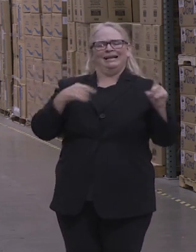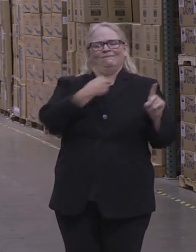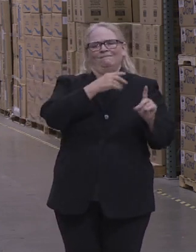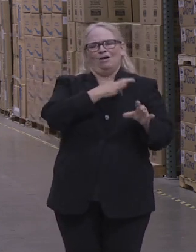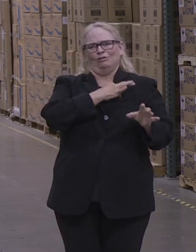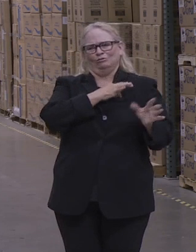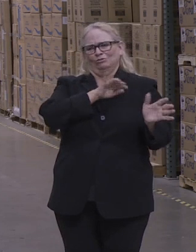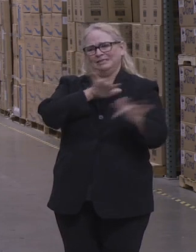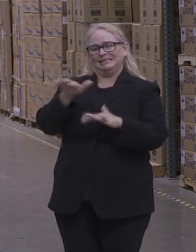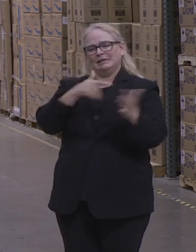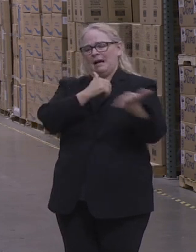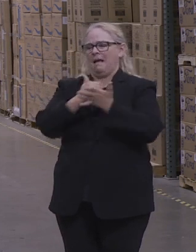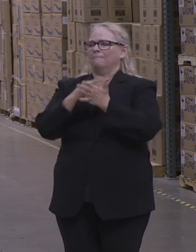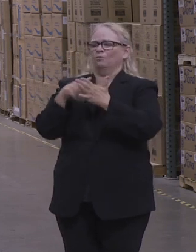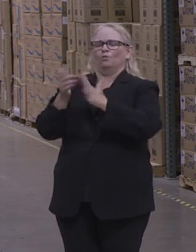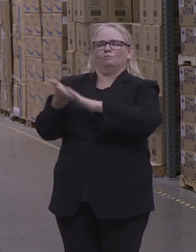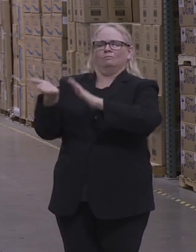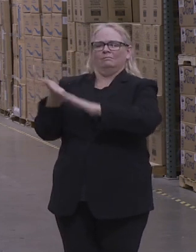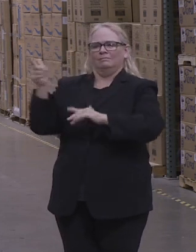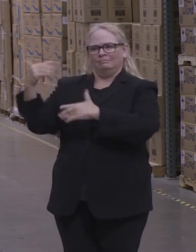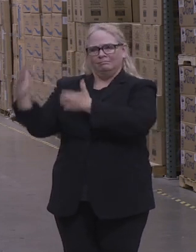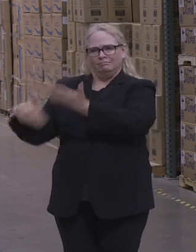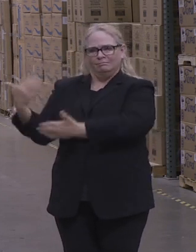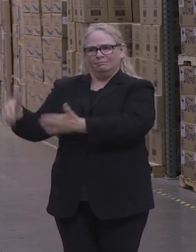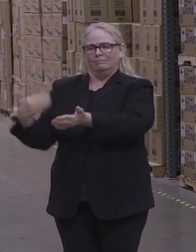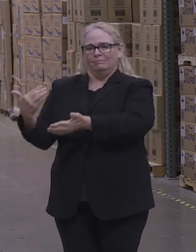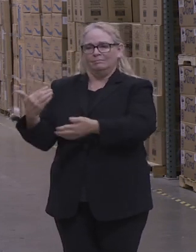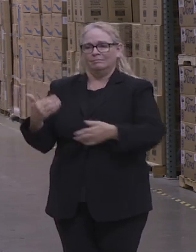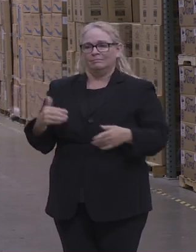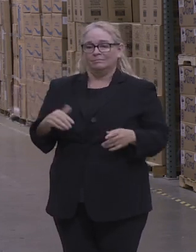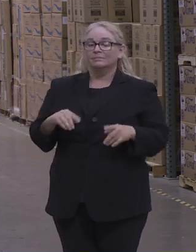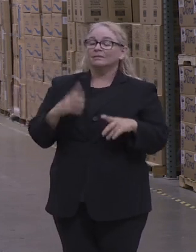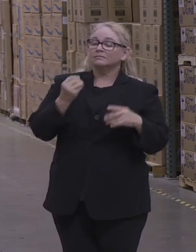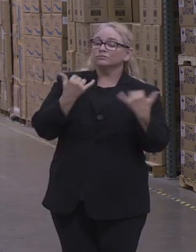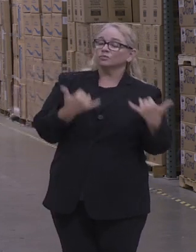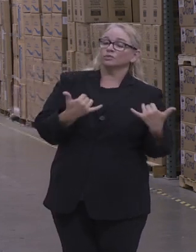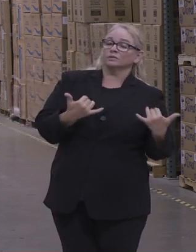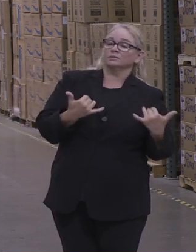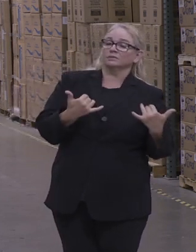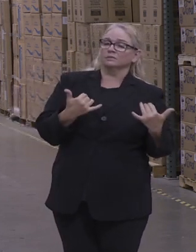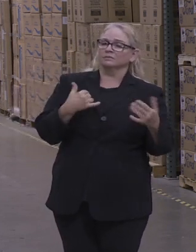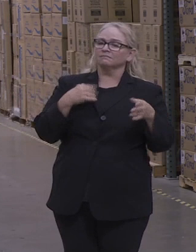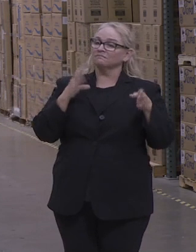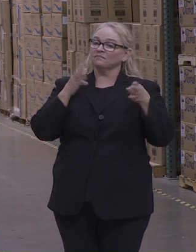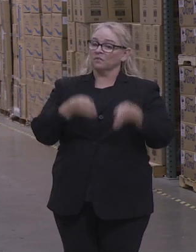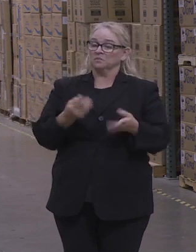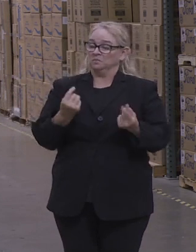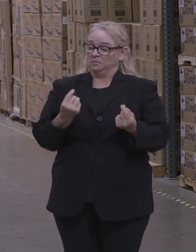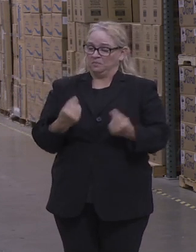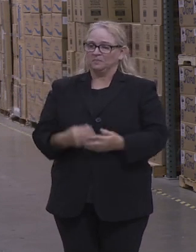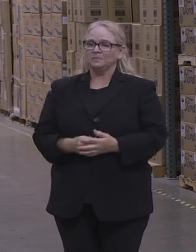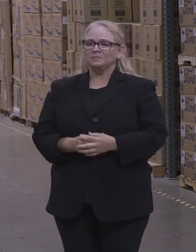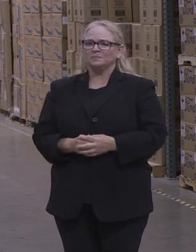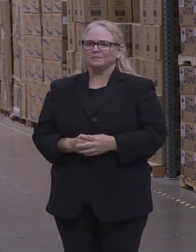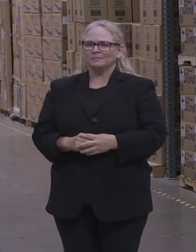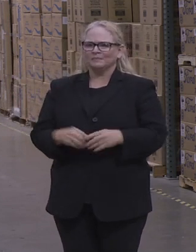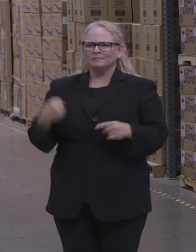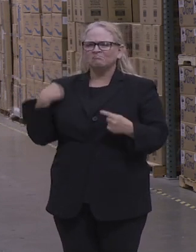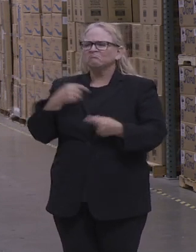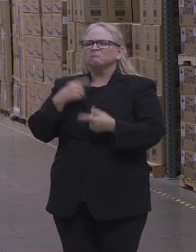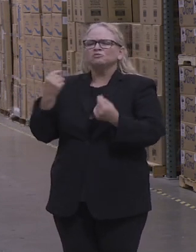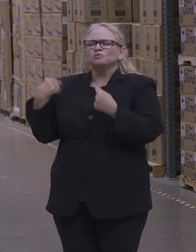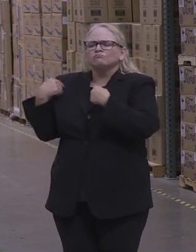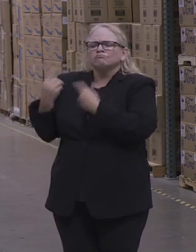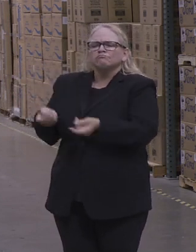of today is to focus on another element of our preparedness and what we've been doing now for many, many months